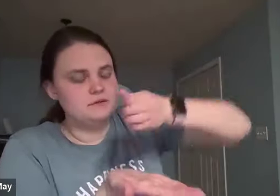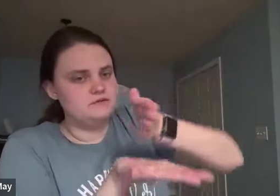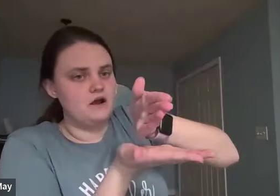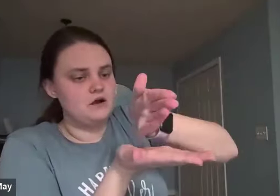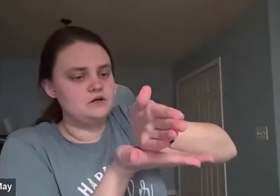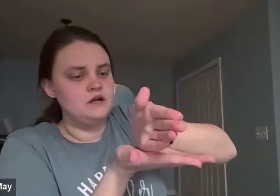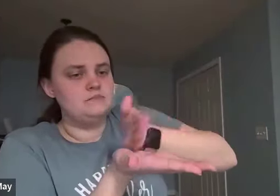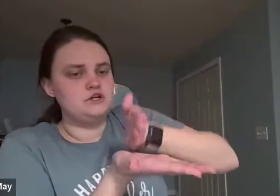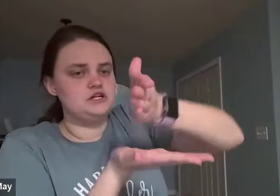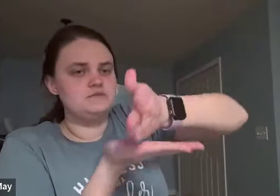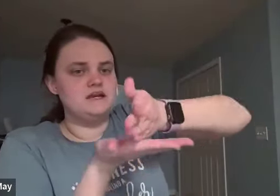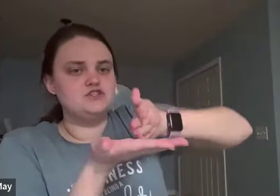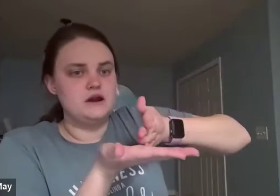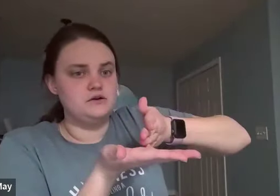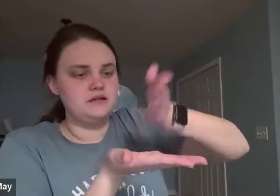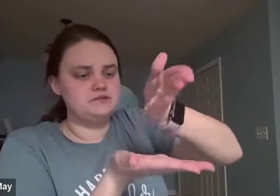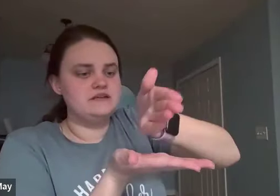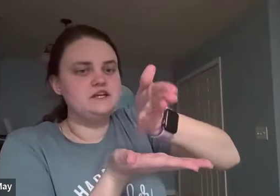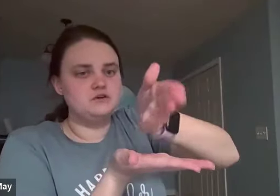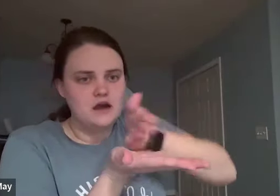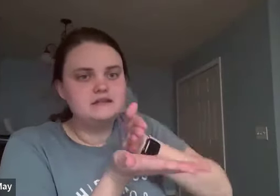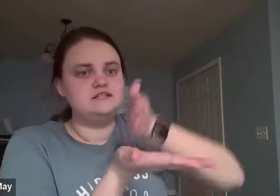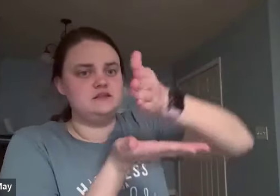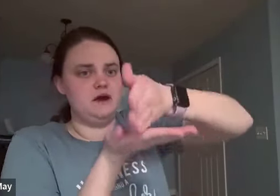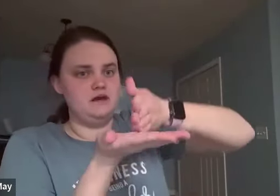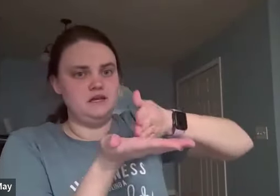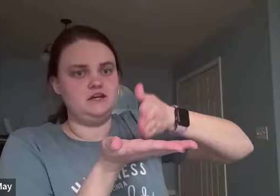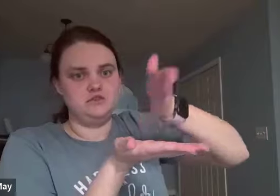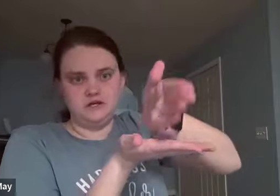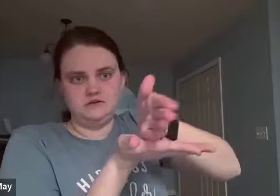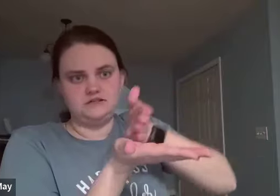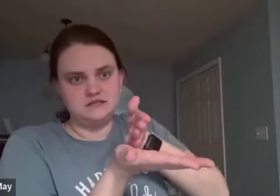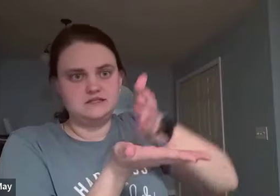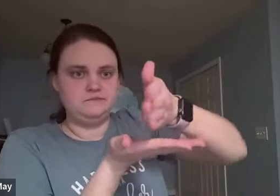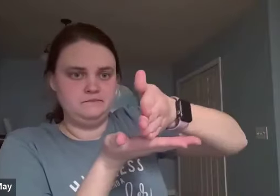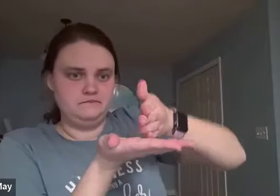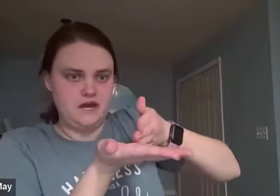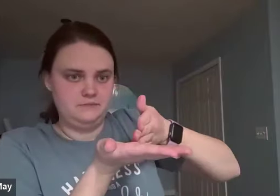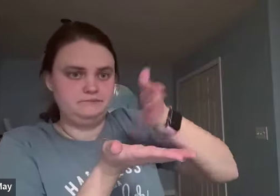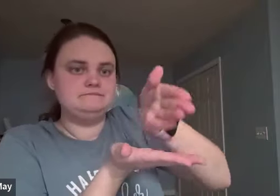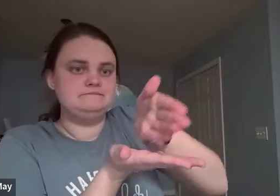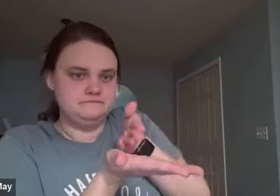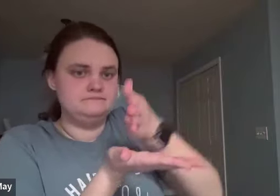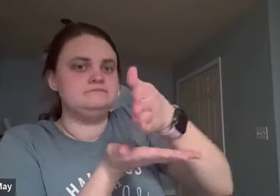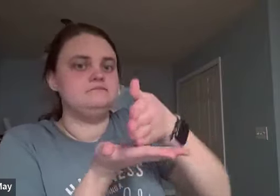be really awkward, but you're going to just make a triangle. Like pretend like you're cutting into the pie and making a triangular slice. Pie.